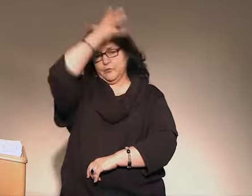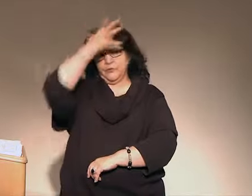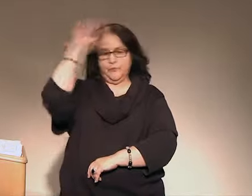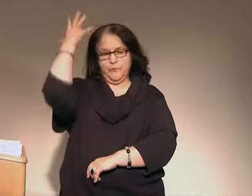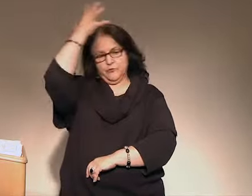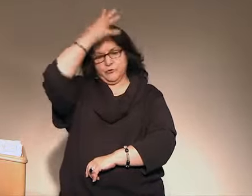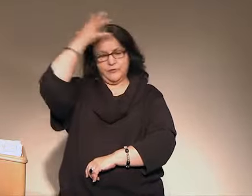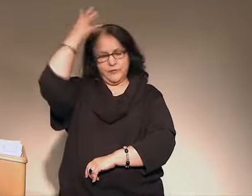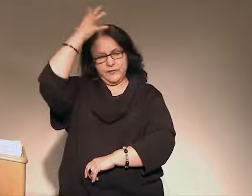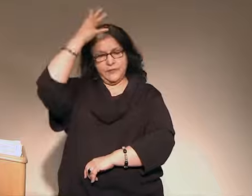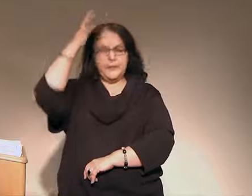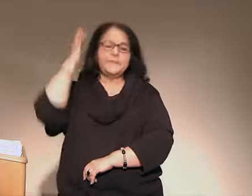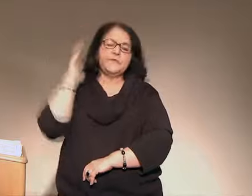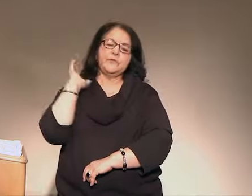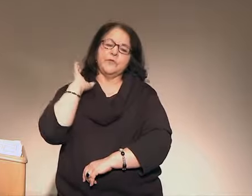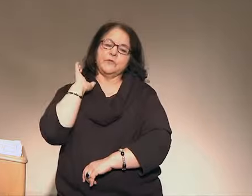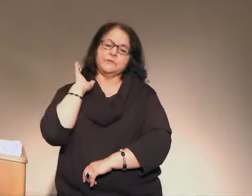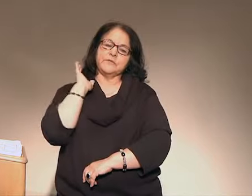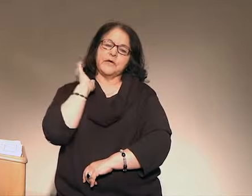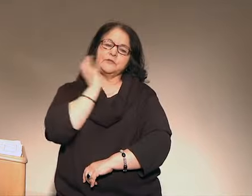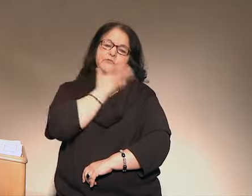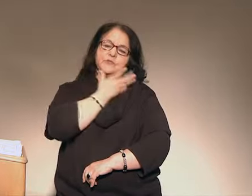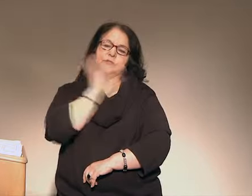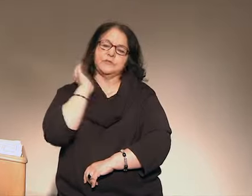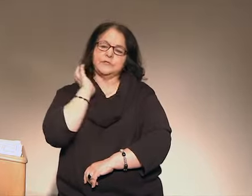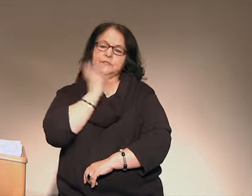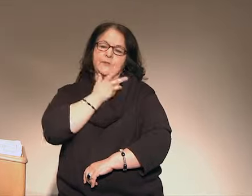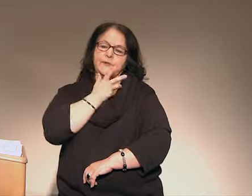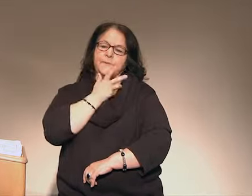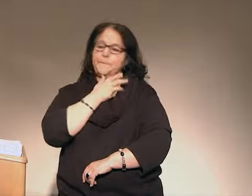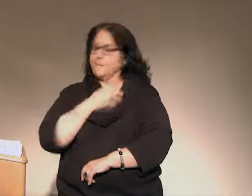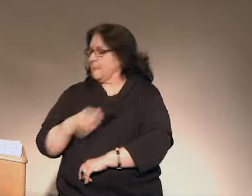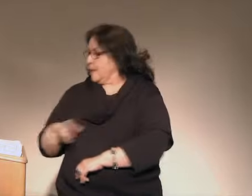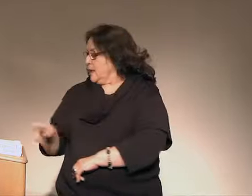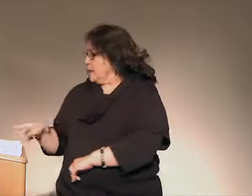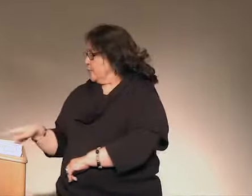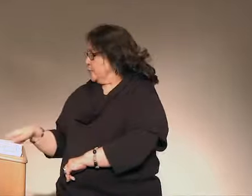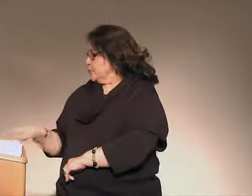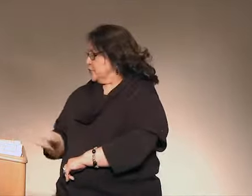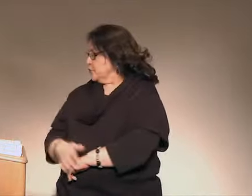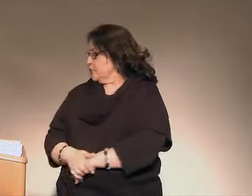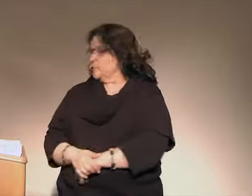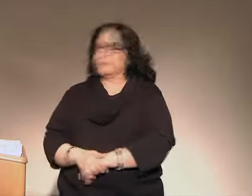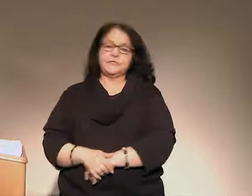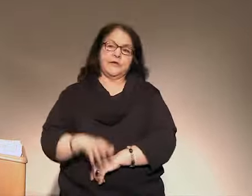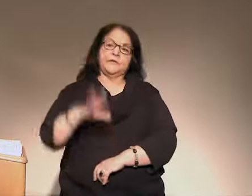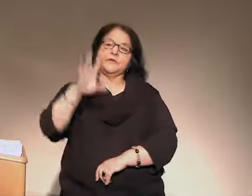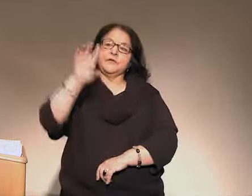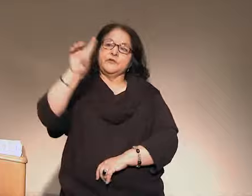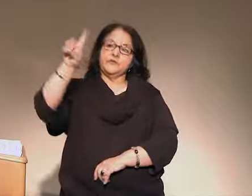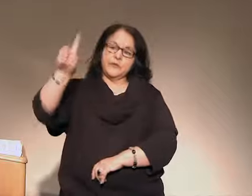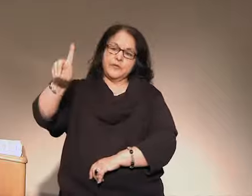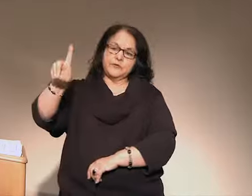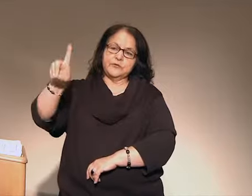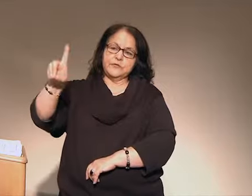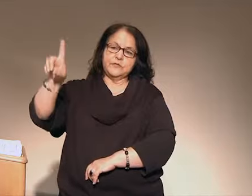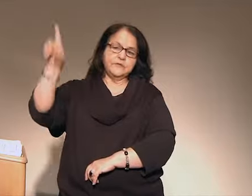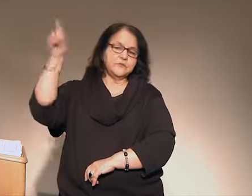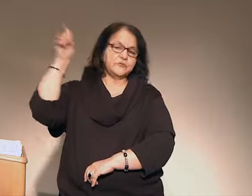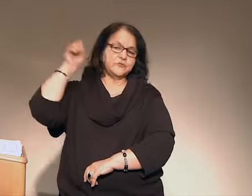the upper portion of the head. Female signs are generally in this area. First, they start off with deaf. You form the letter D,